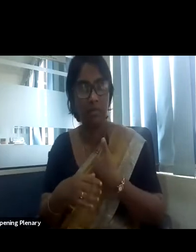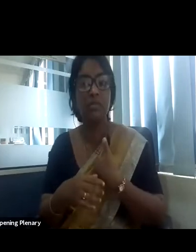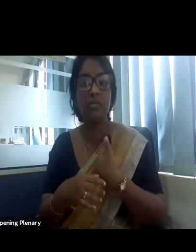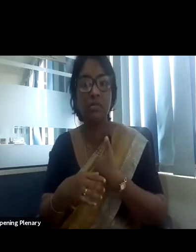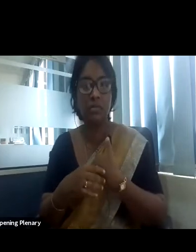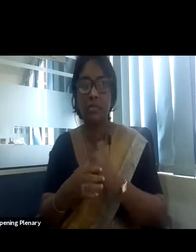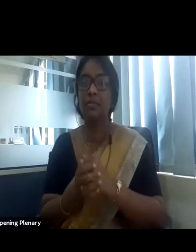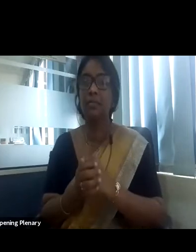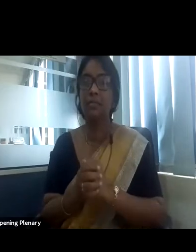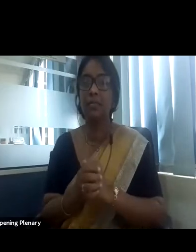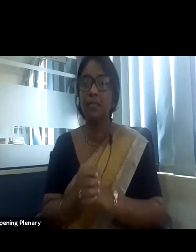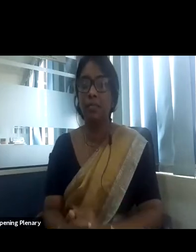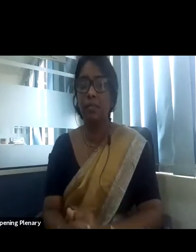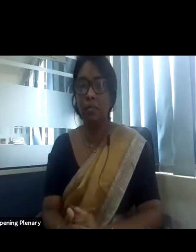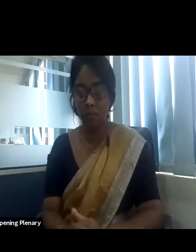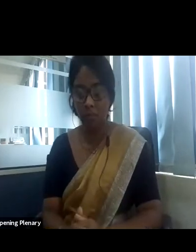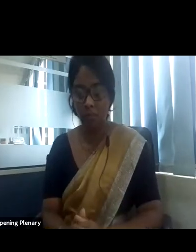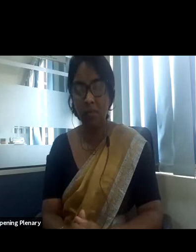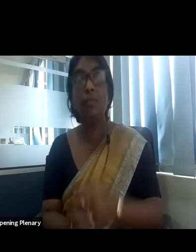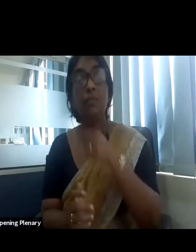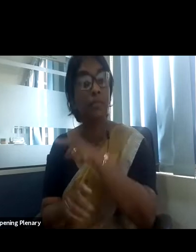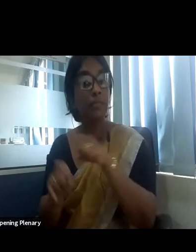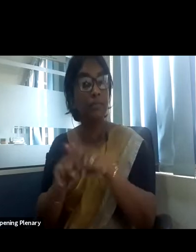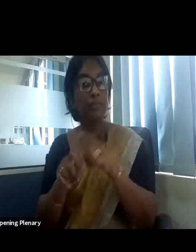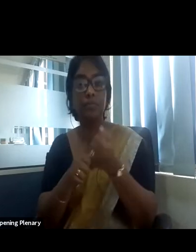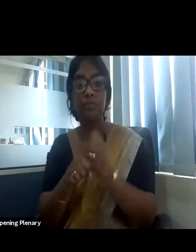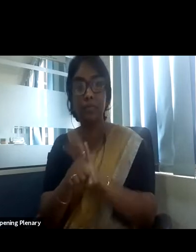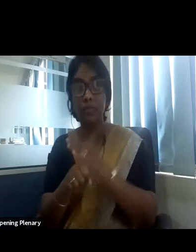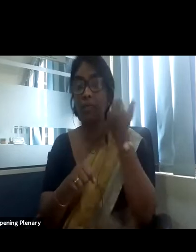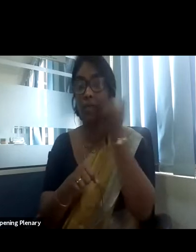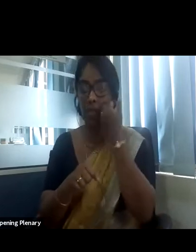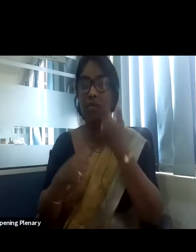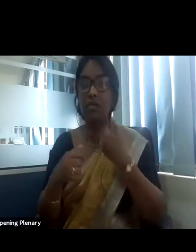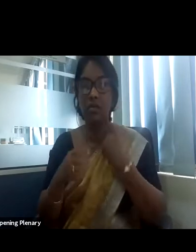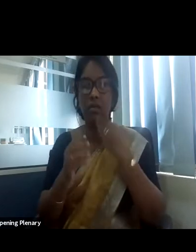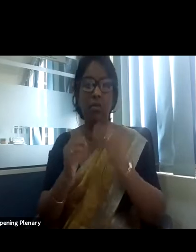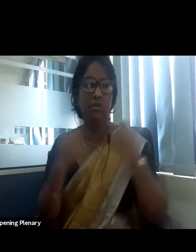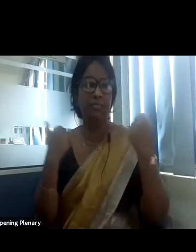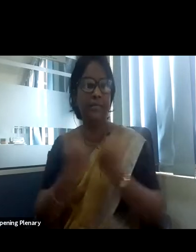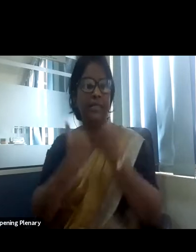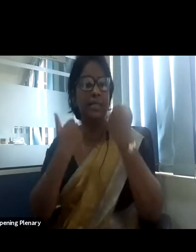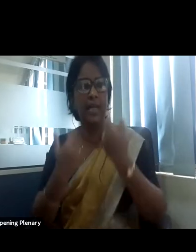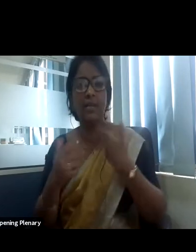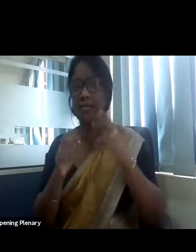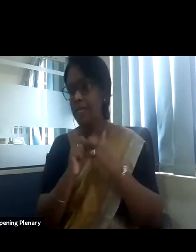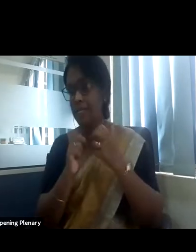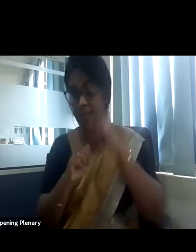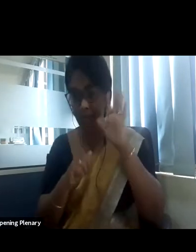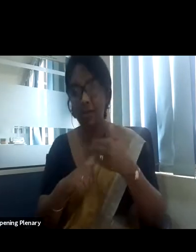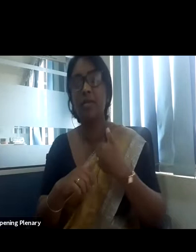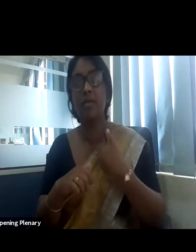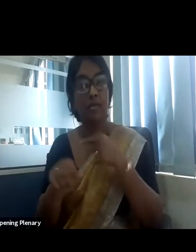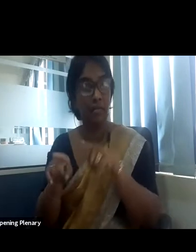given that COVID-19 ravages both health outcomes and the range of socioeconomic outcomes and have pushed us